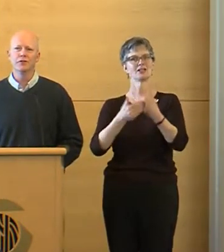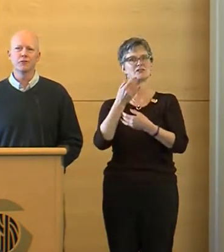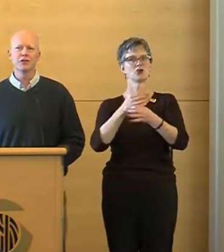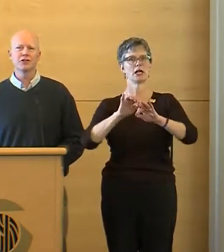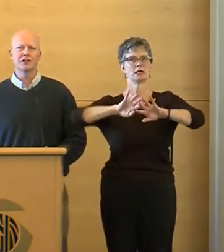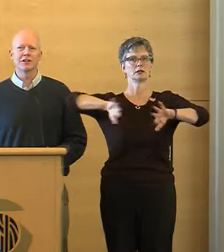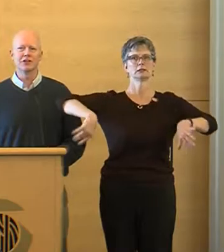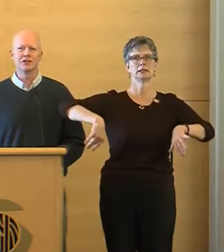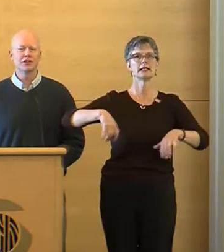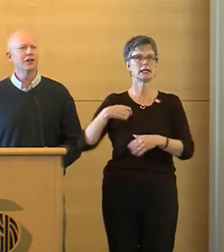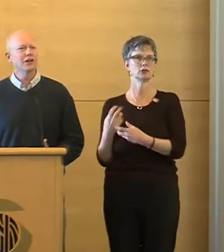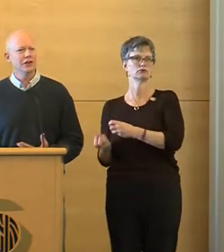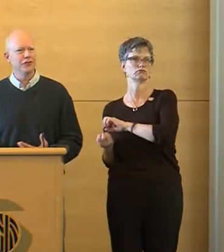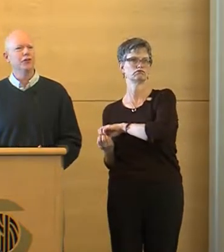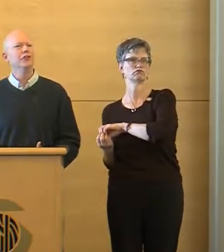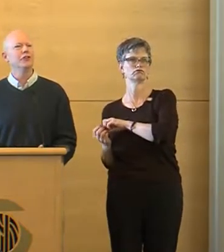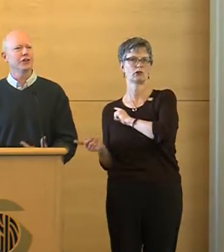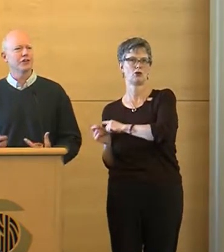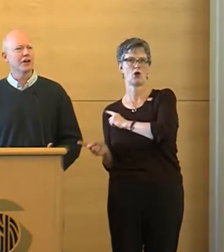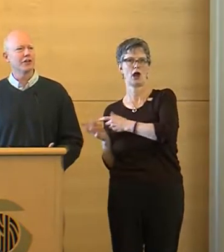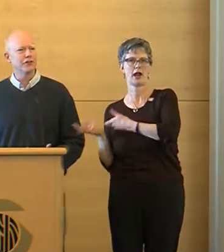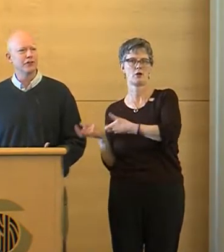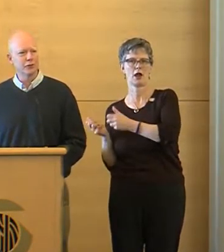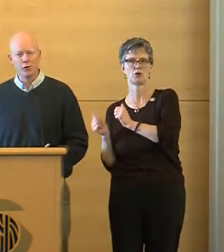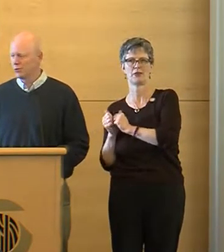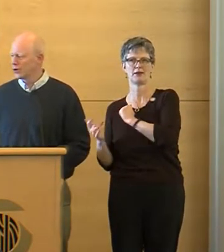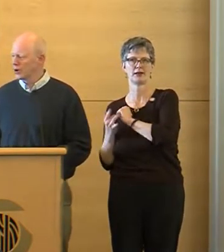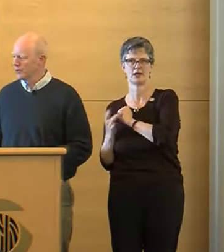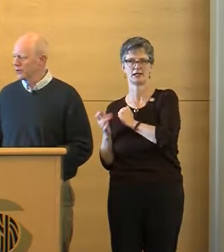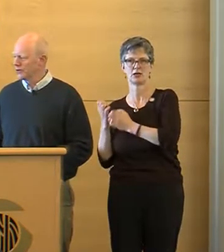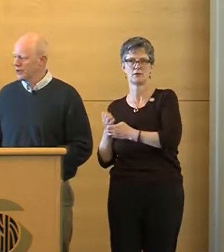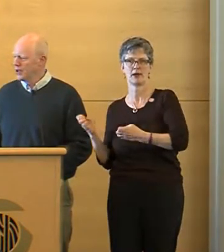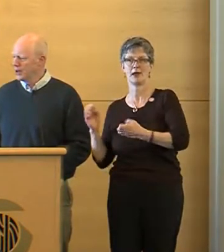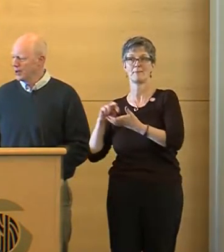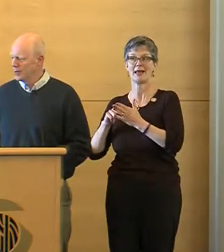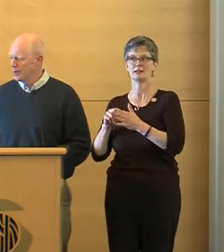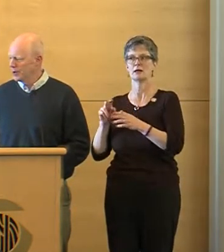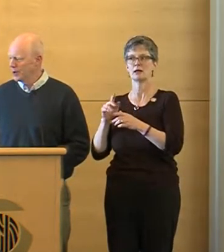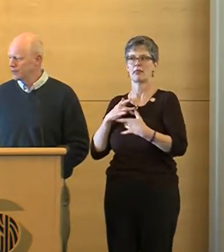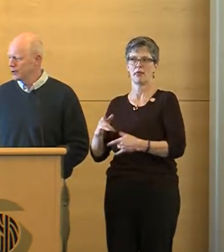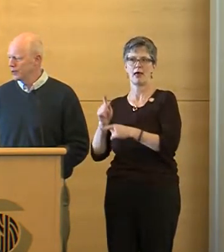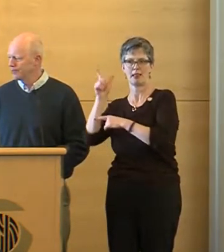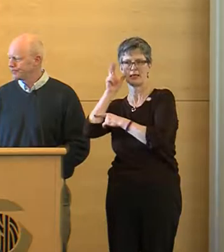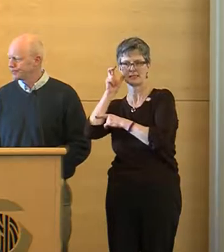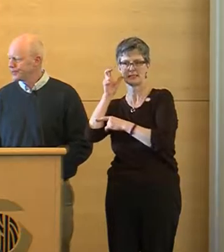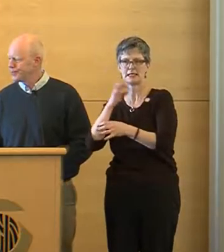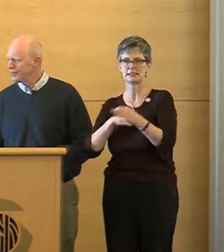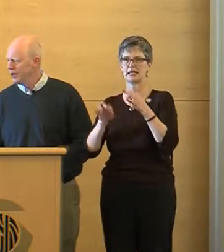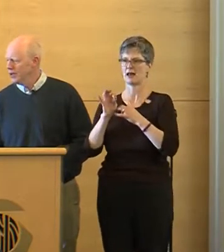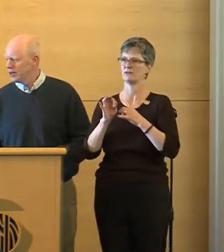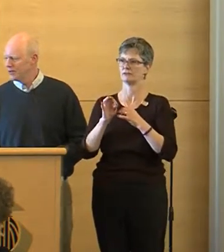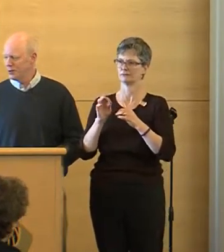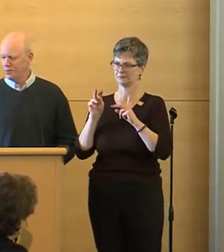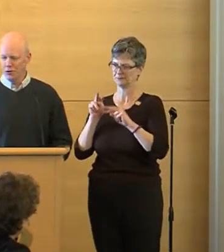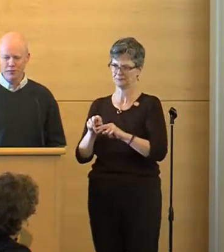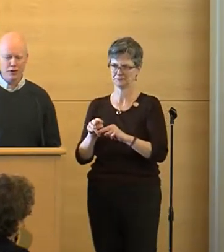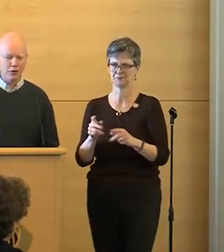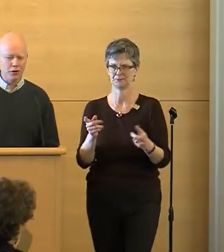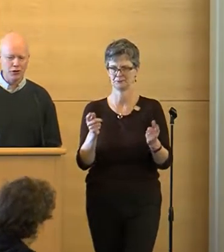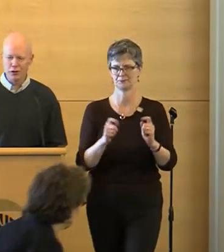using screen readers and listening to content audibly. But now it's much more broad than that. There are lots of people who need, for